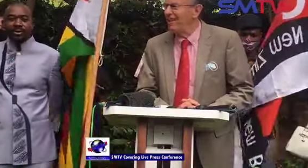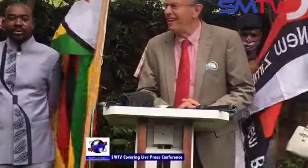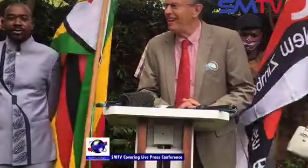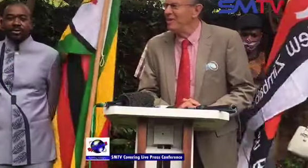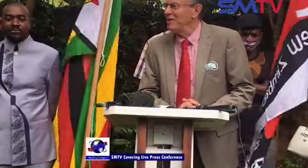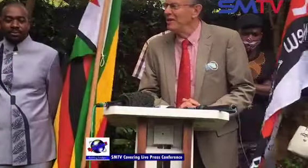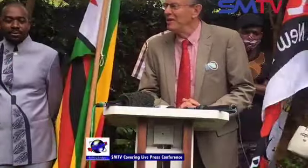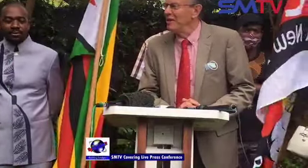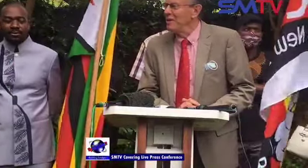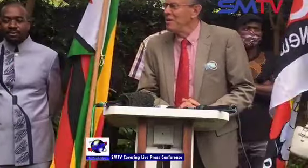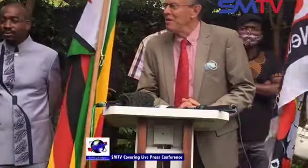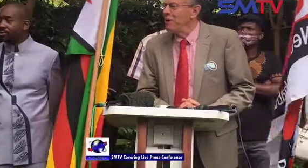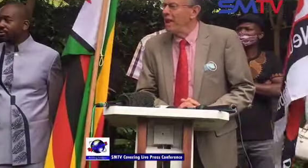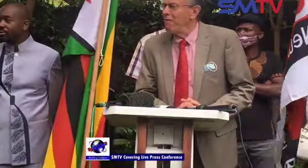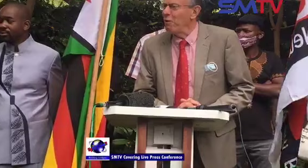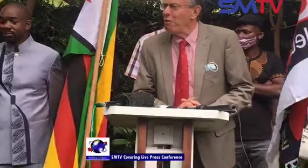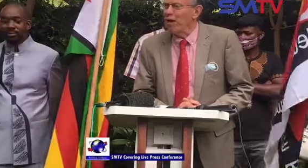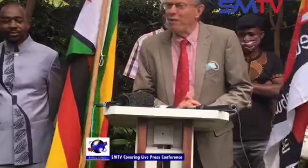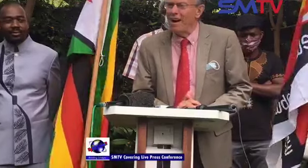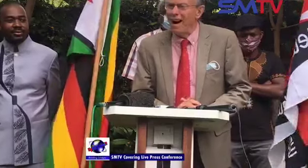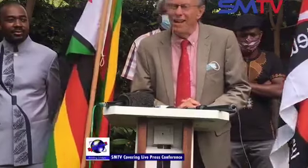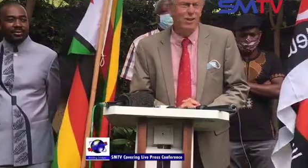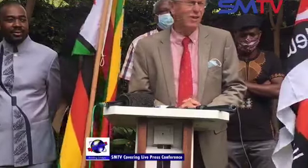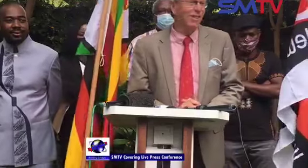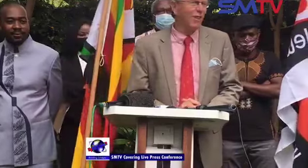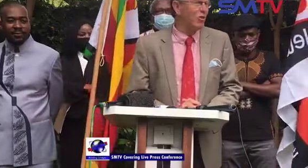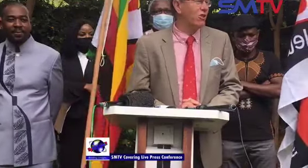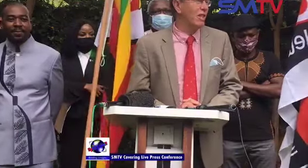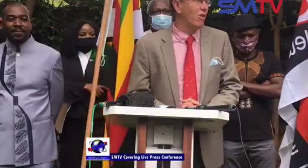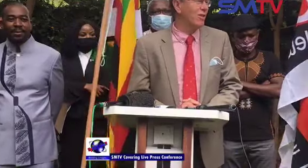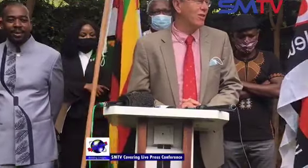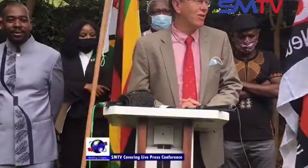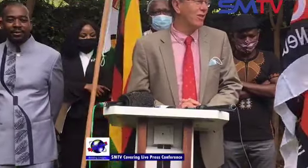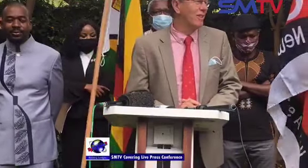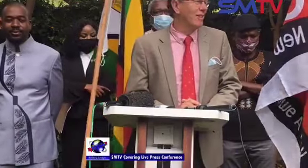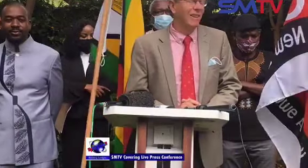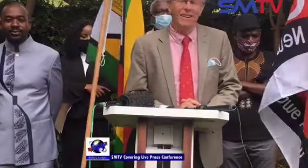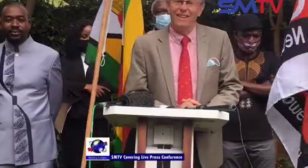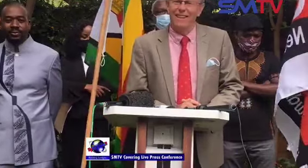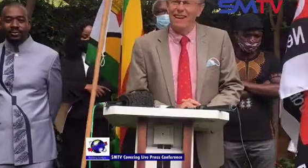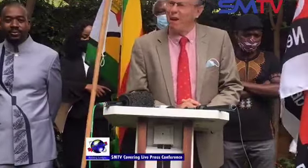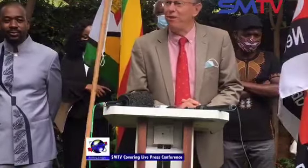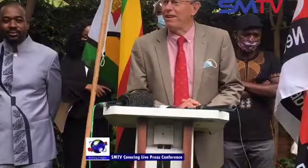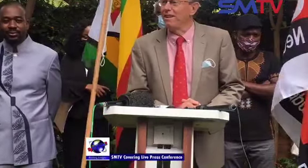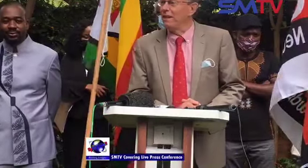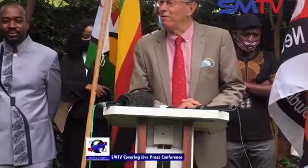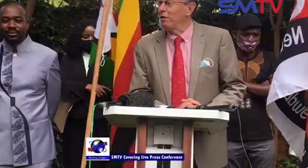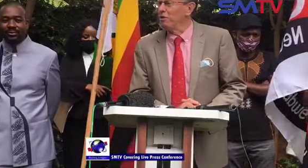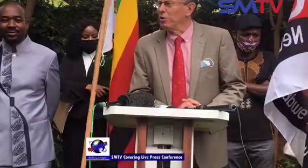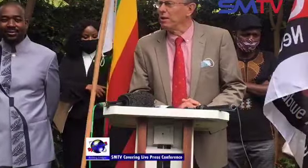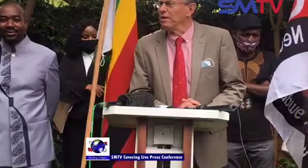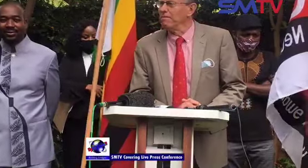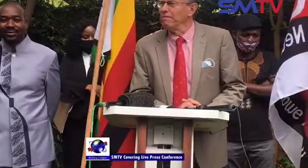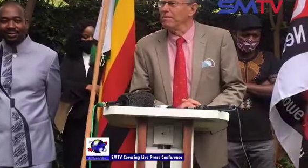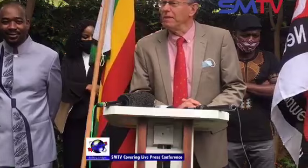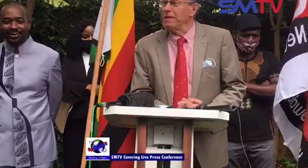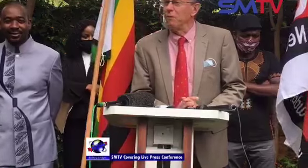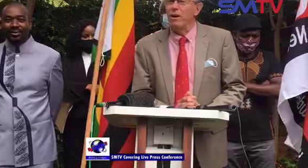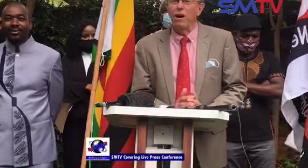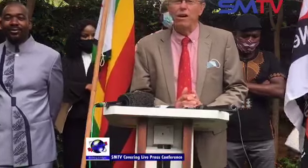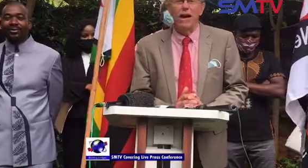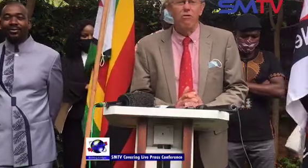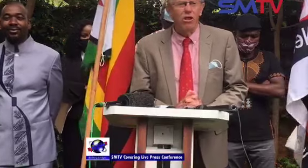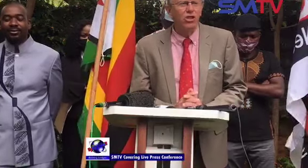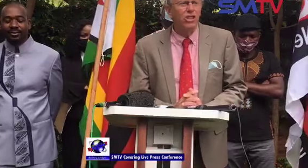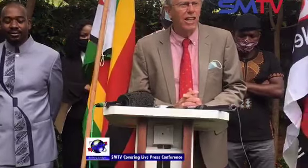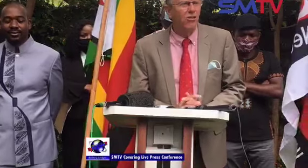agricultural land. We have one of the highest literacy rates in Africa, if not the world. We